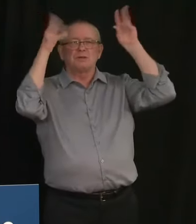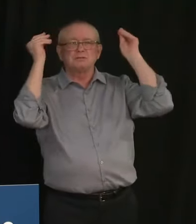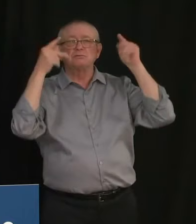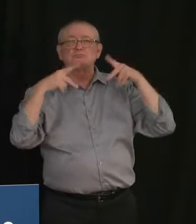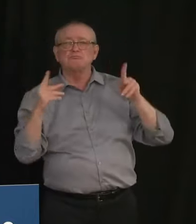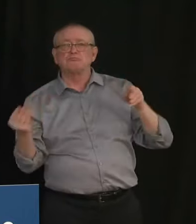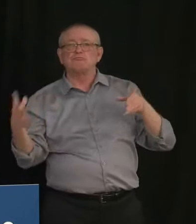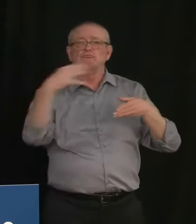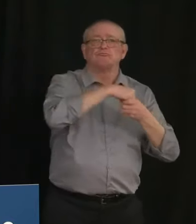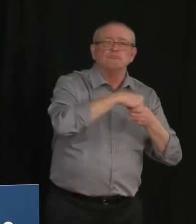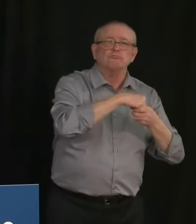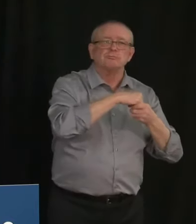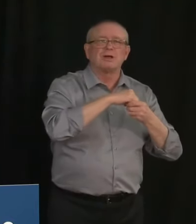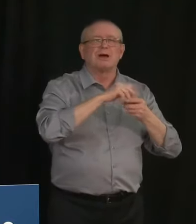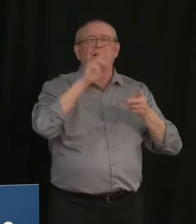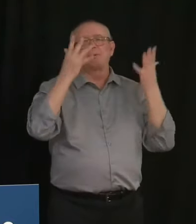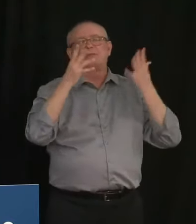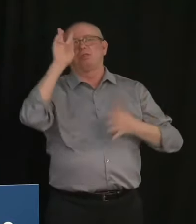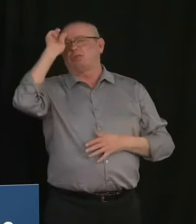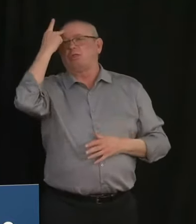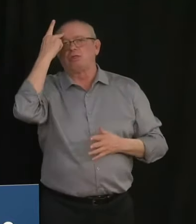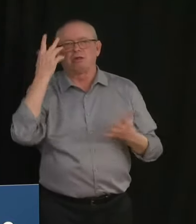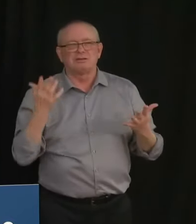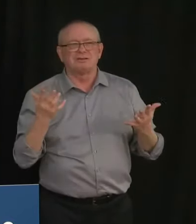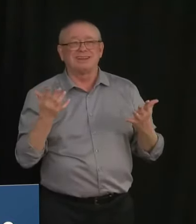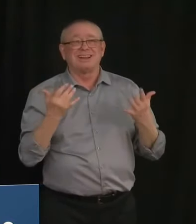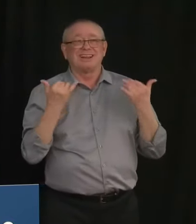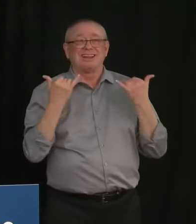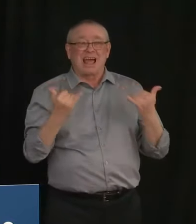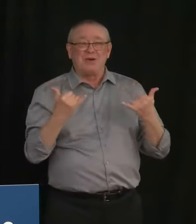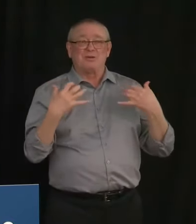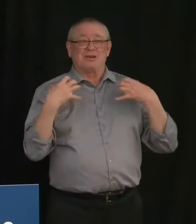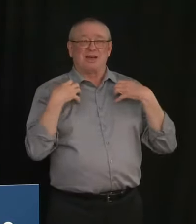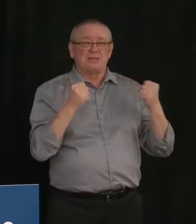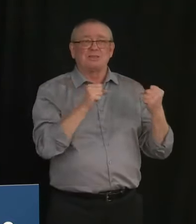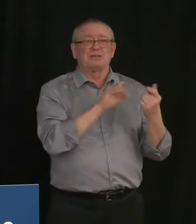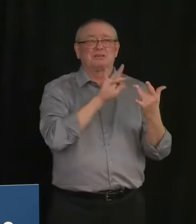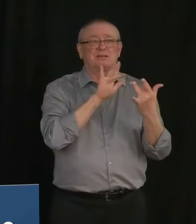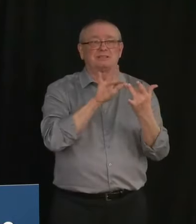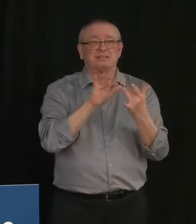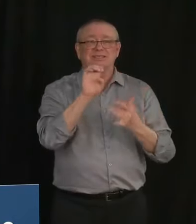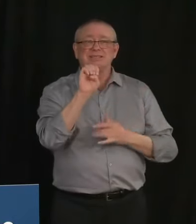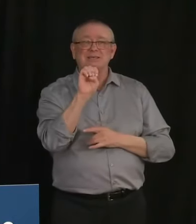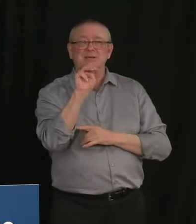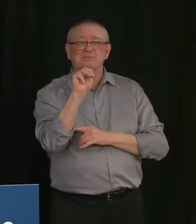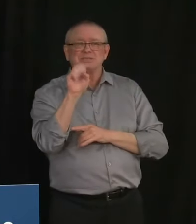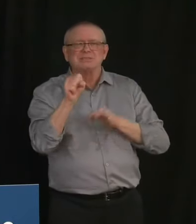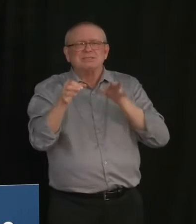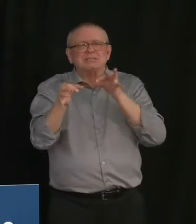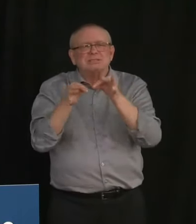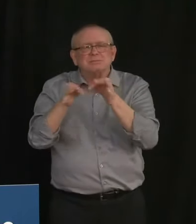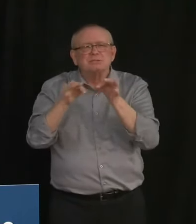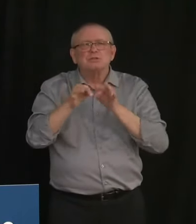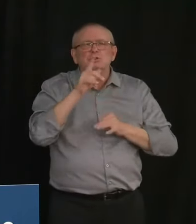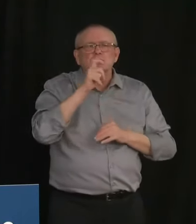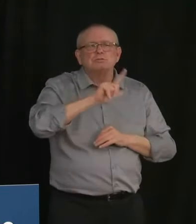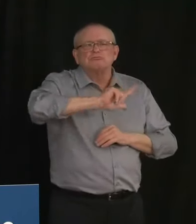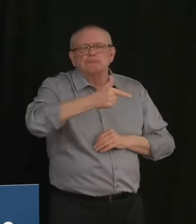Services has clarified with EMS providers who is eligible for the vaccine at this time. I know that